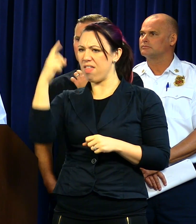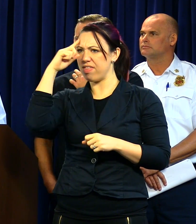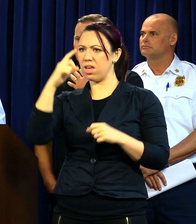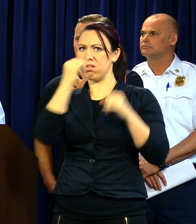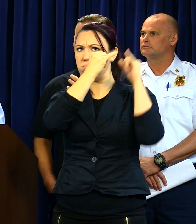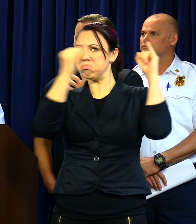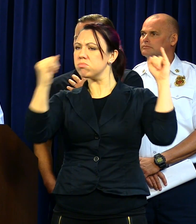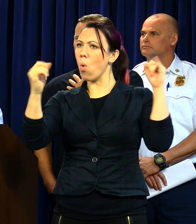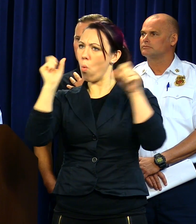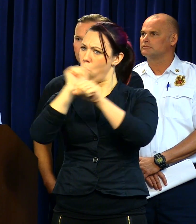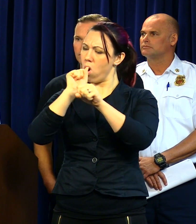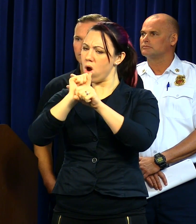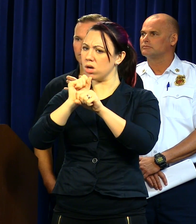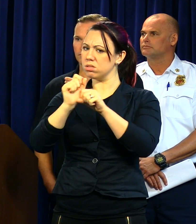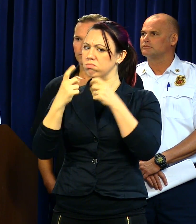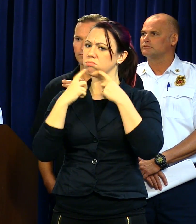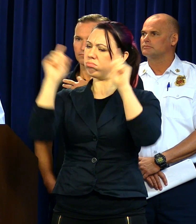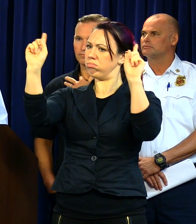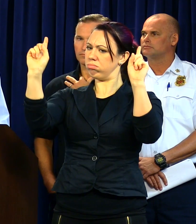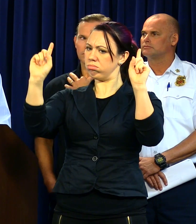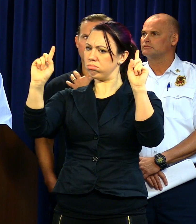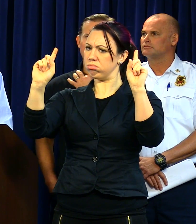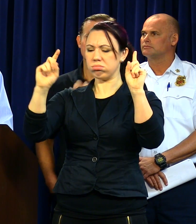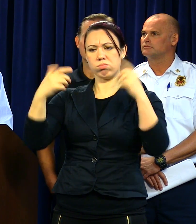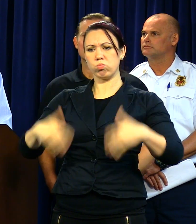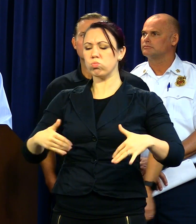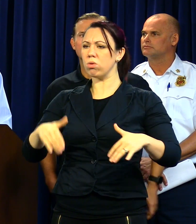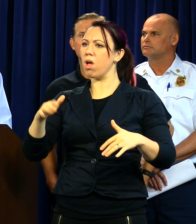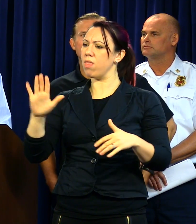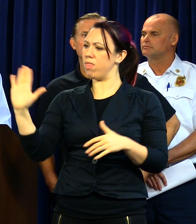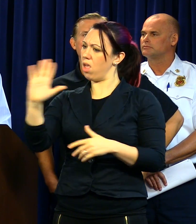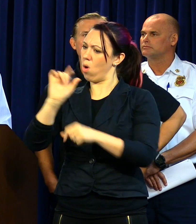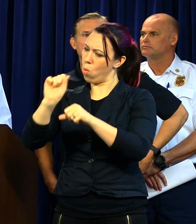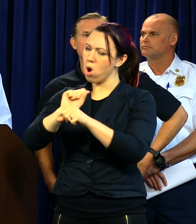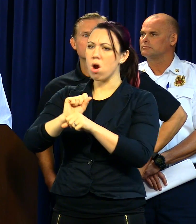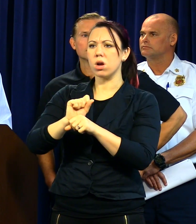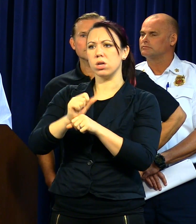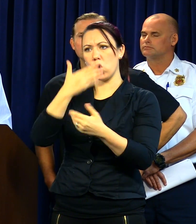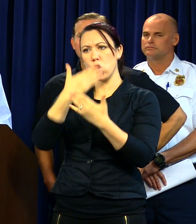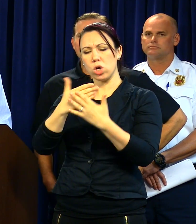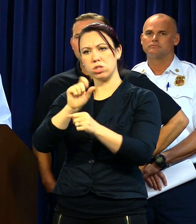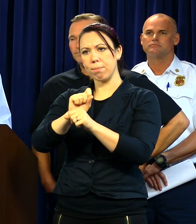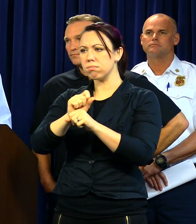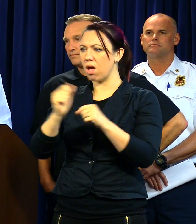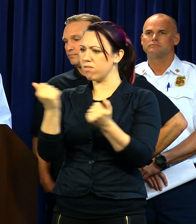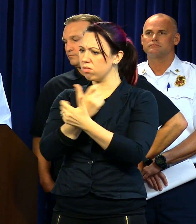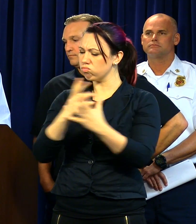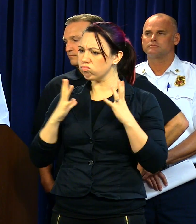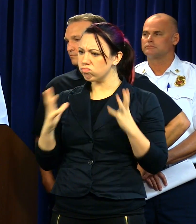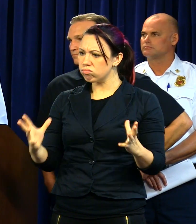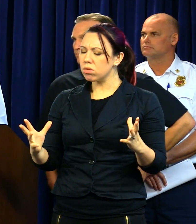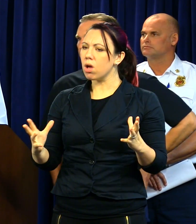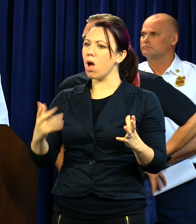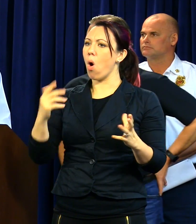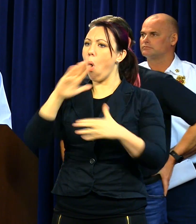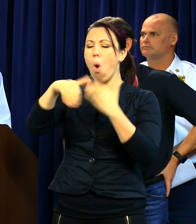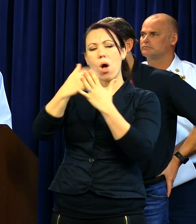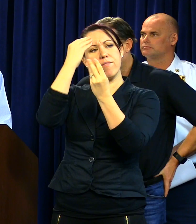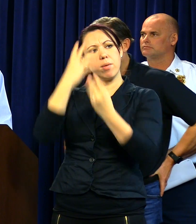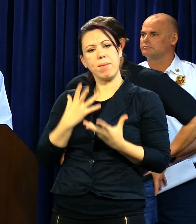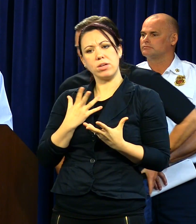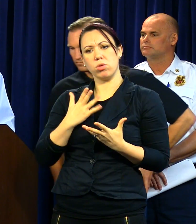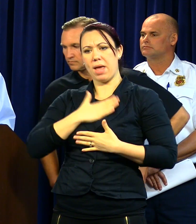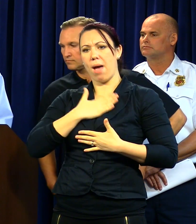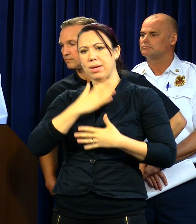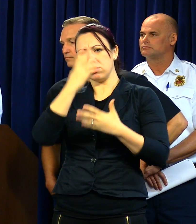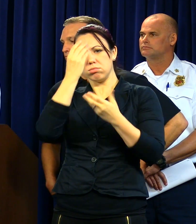stored hardening, was anything other than exceptional going into the storm. We have the information and the data. Would be happy